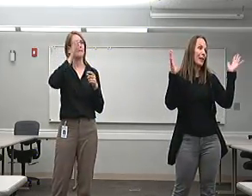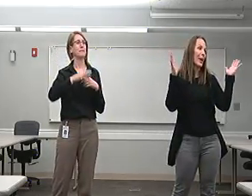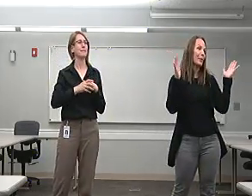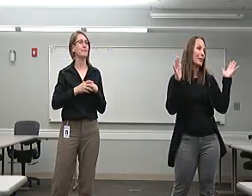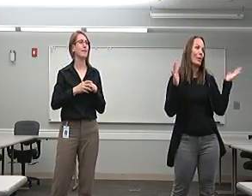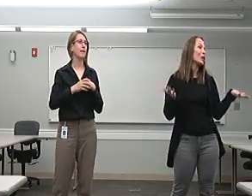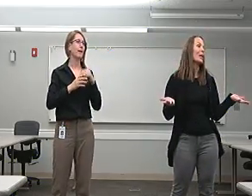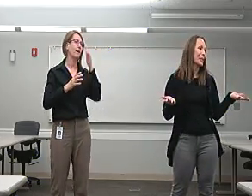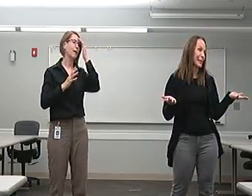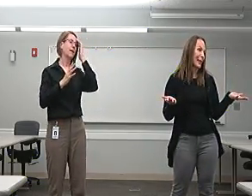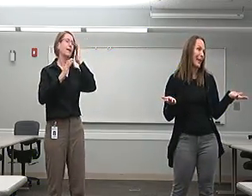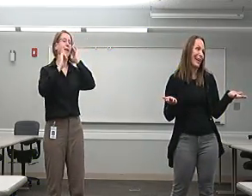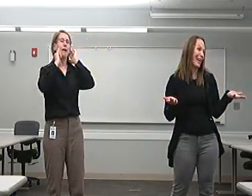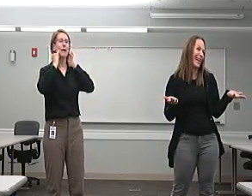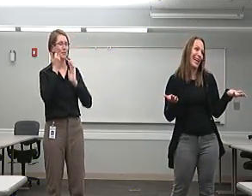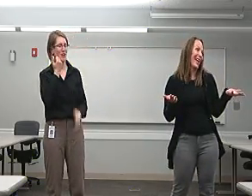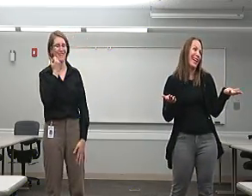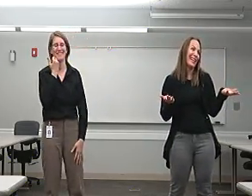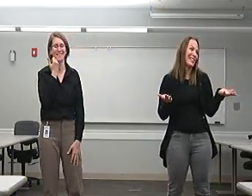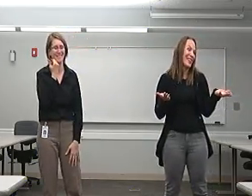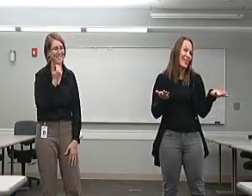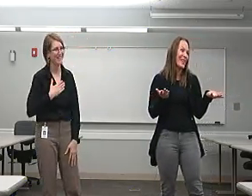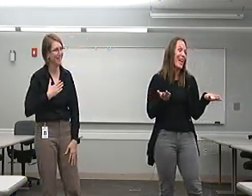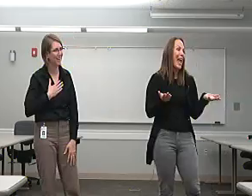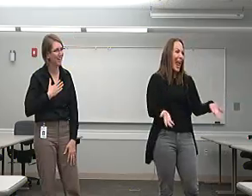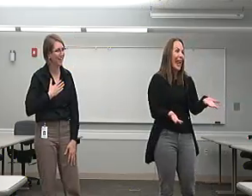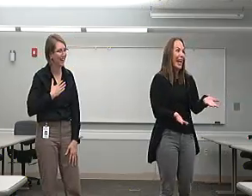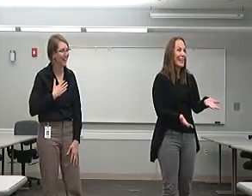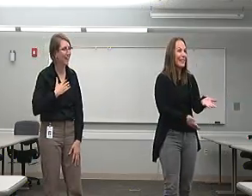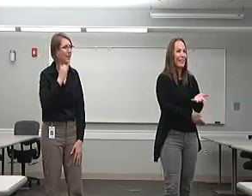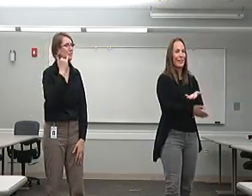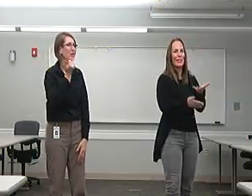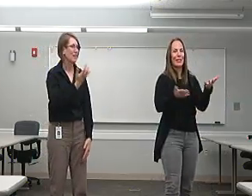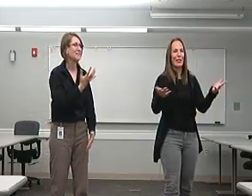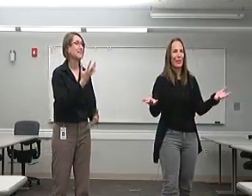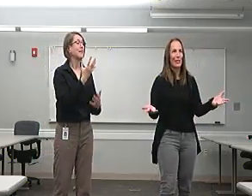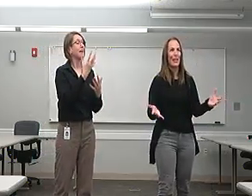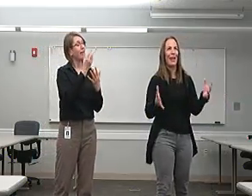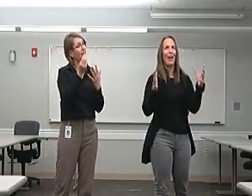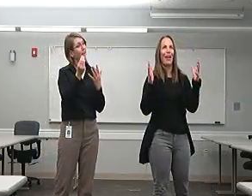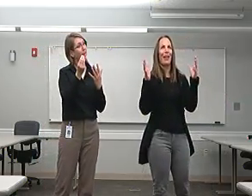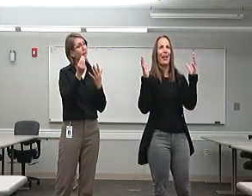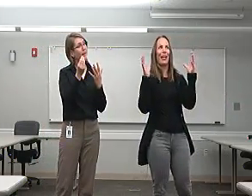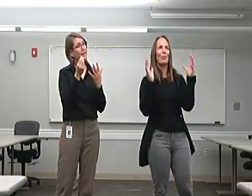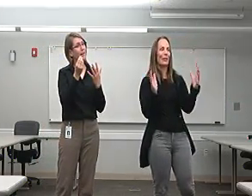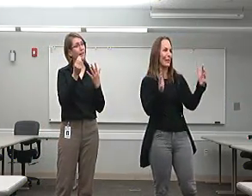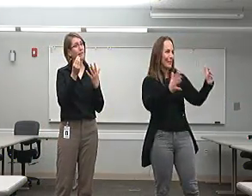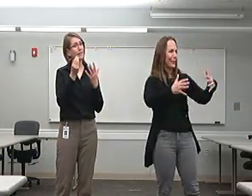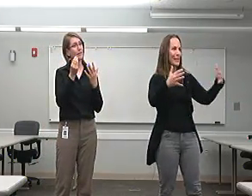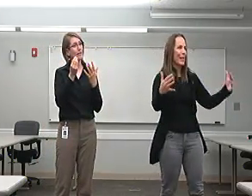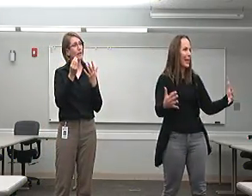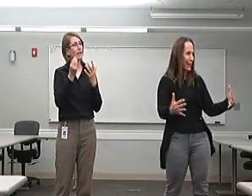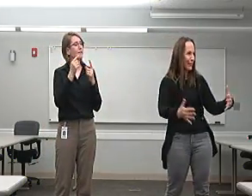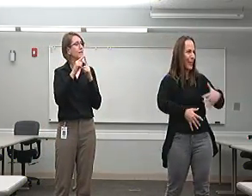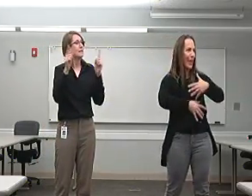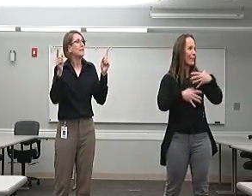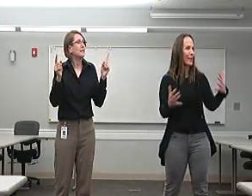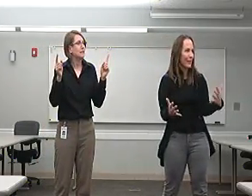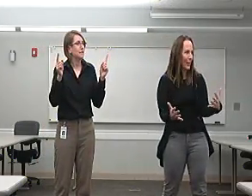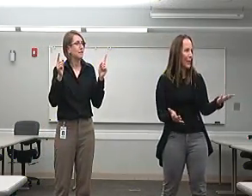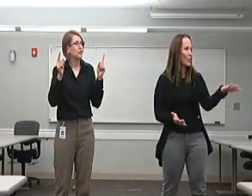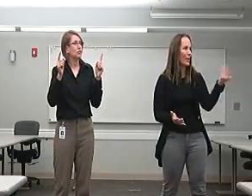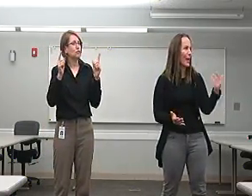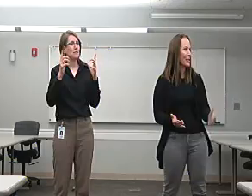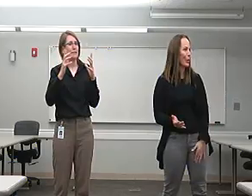jealous. You know? And there's a completely different set of everything that comes with that as